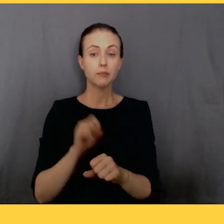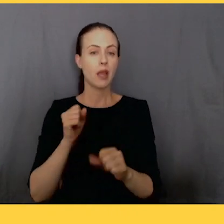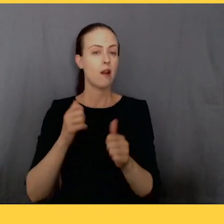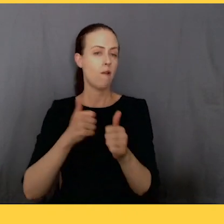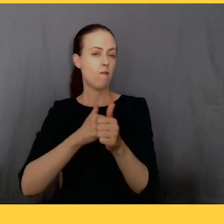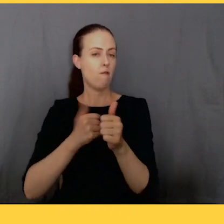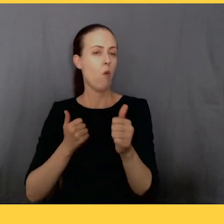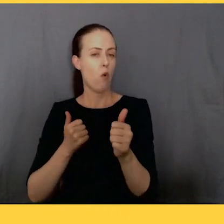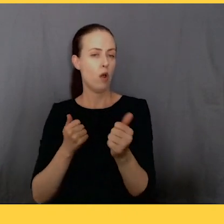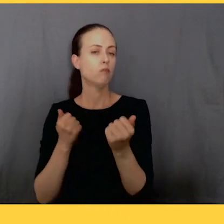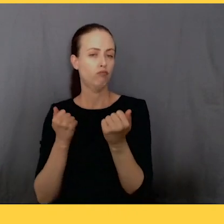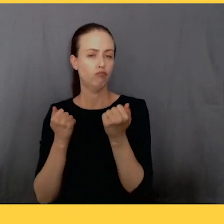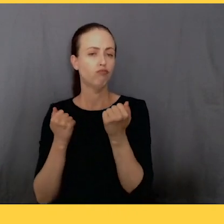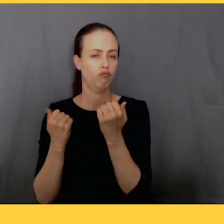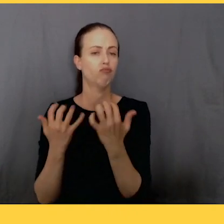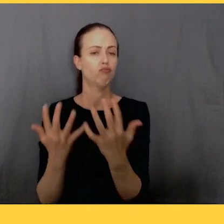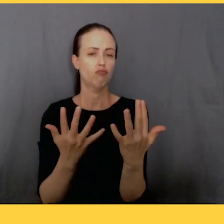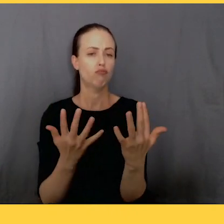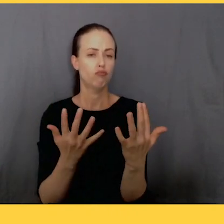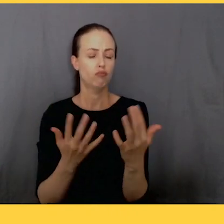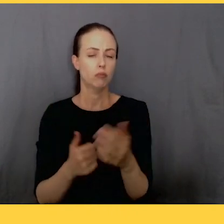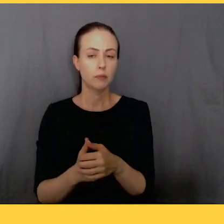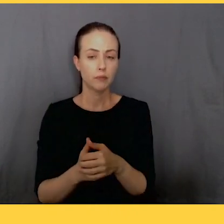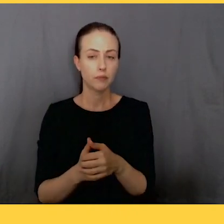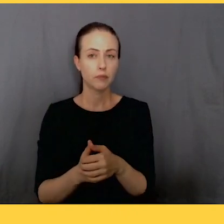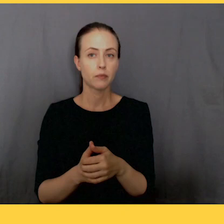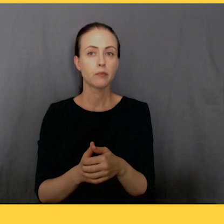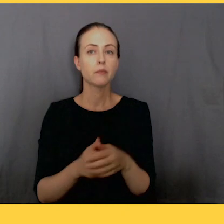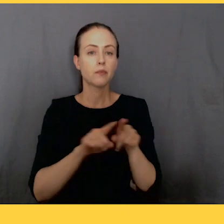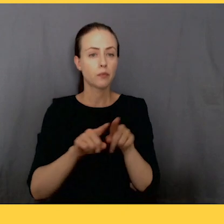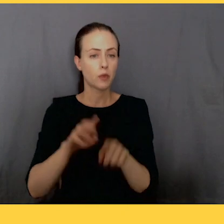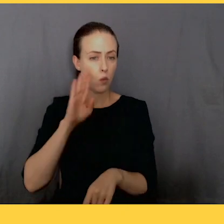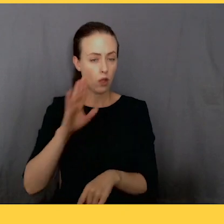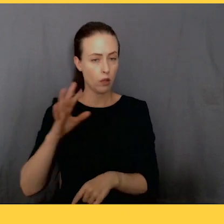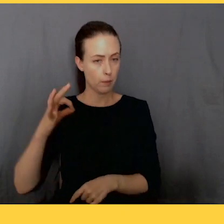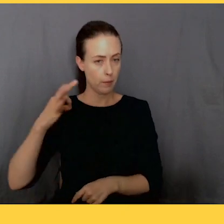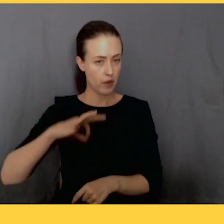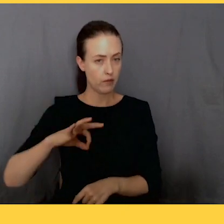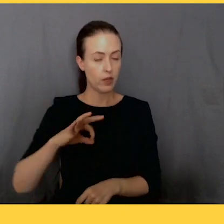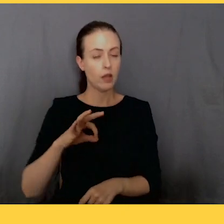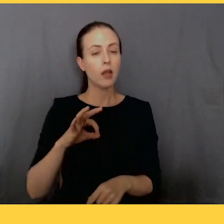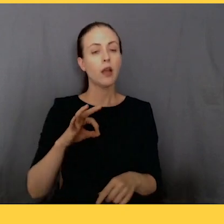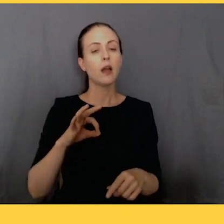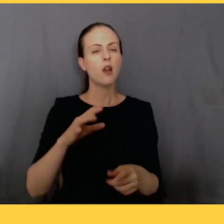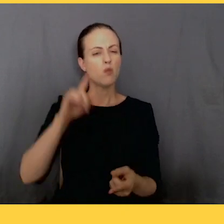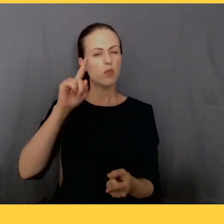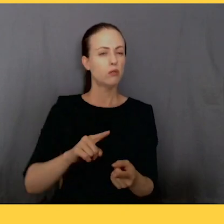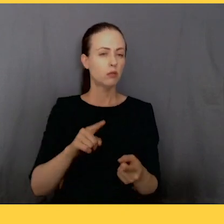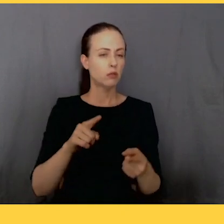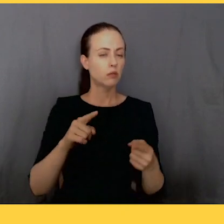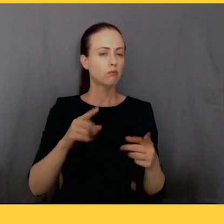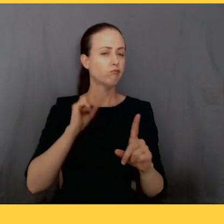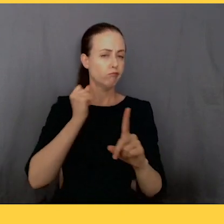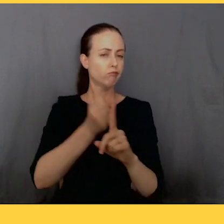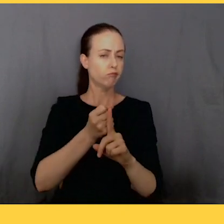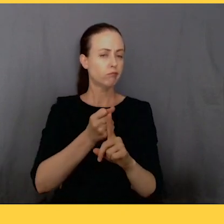where a system hardening measure will also benefit PSPS or reducing the PSPS impact long